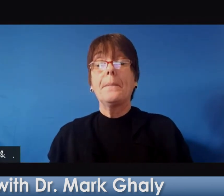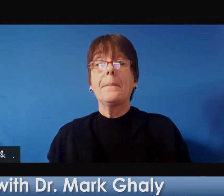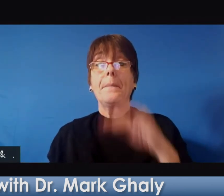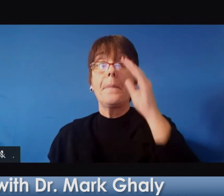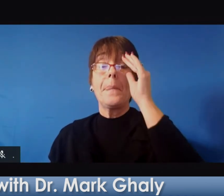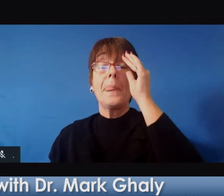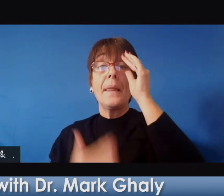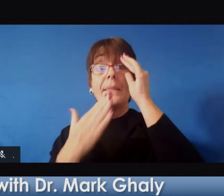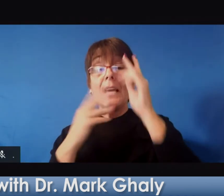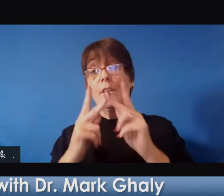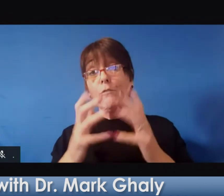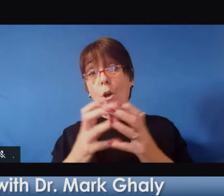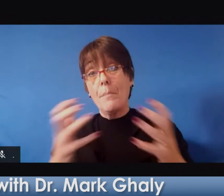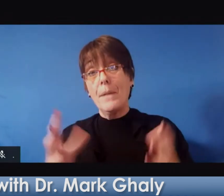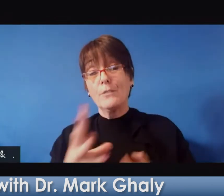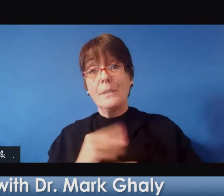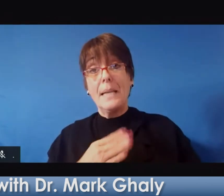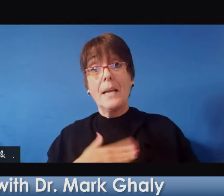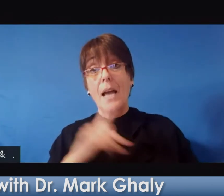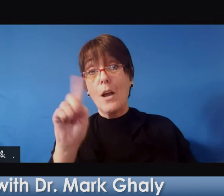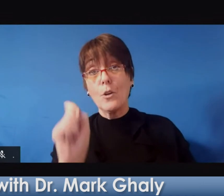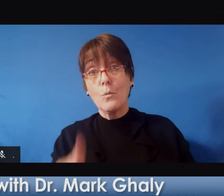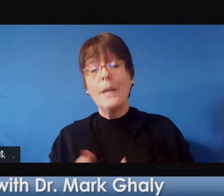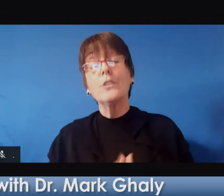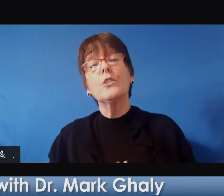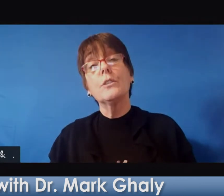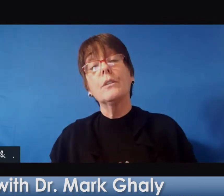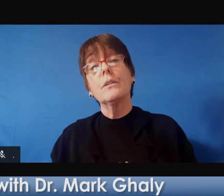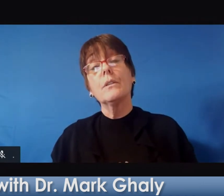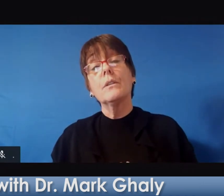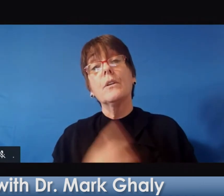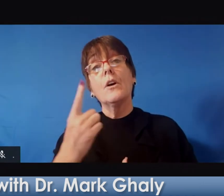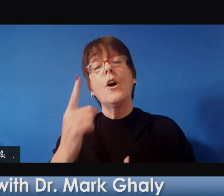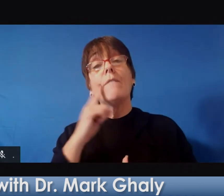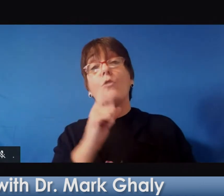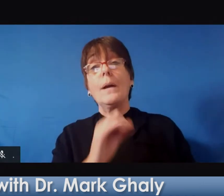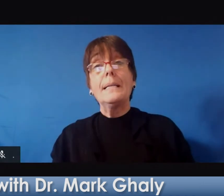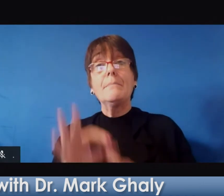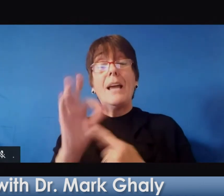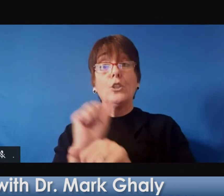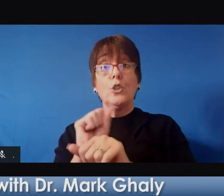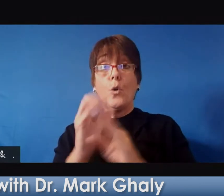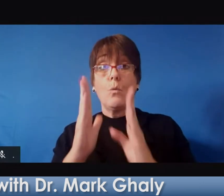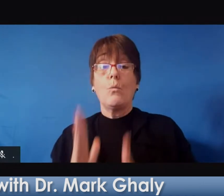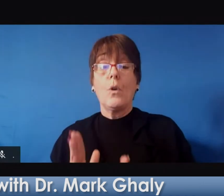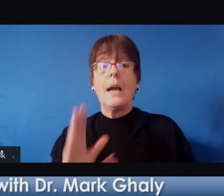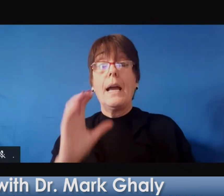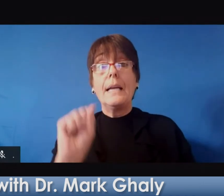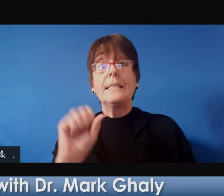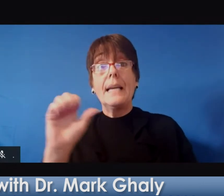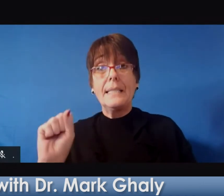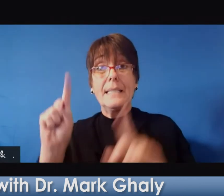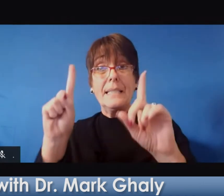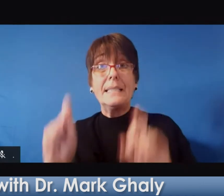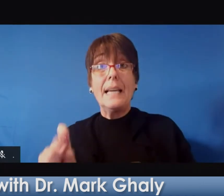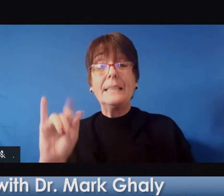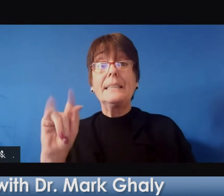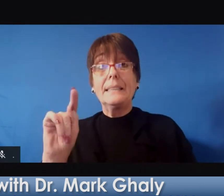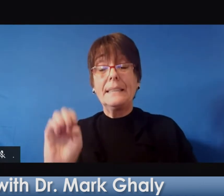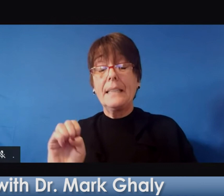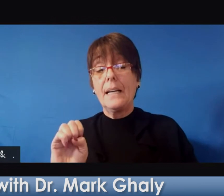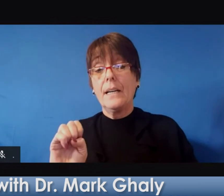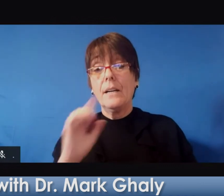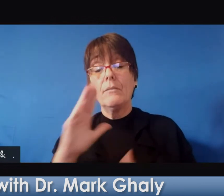Thank you very much for taking the question, Dr. Ghaly. Appointments for essential workers at the SF testing sites appear to be booked out for the